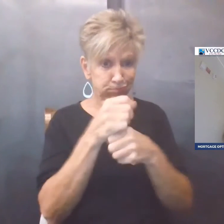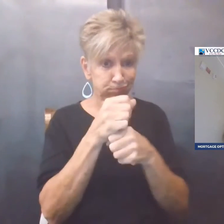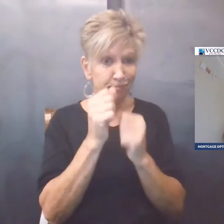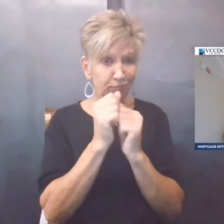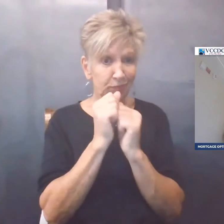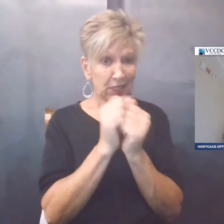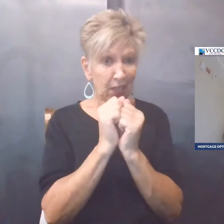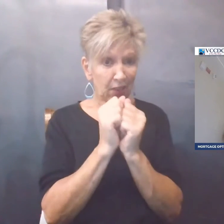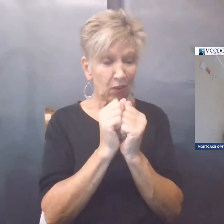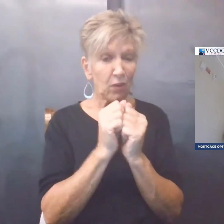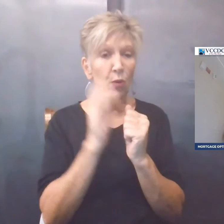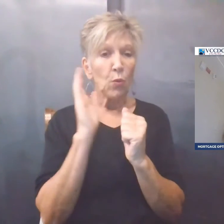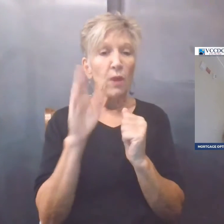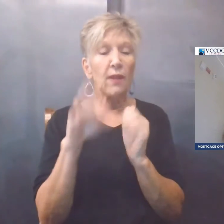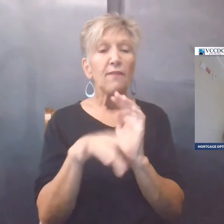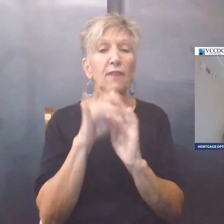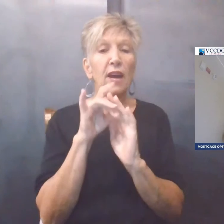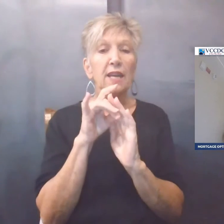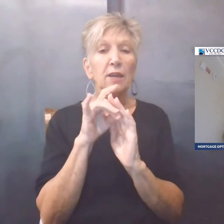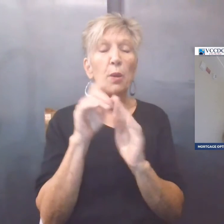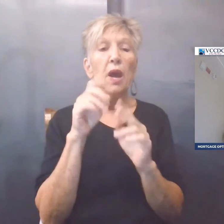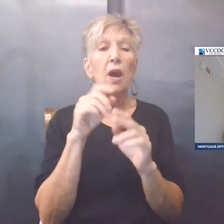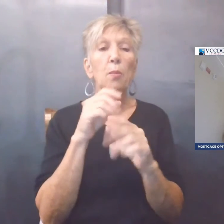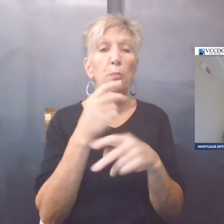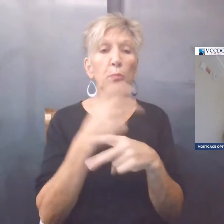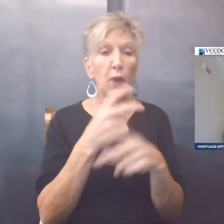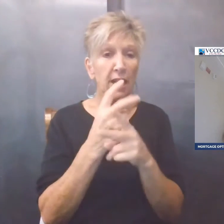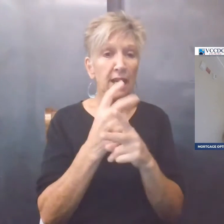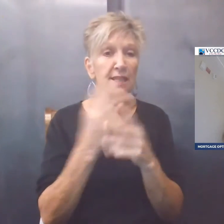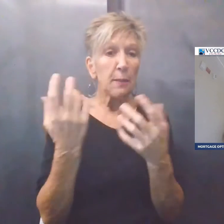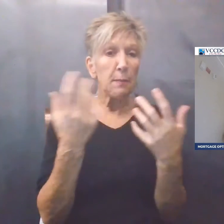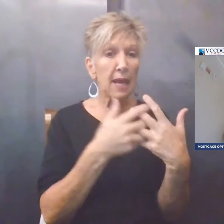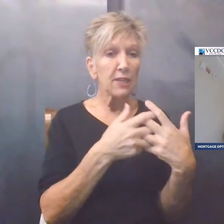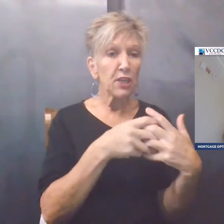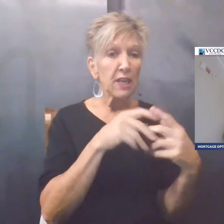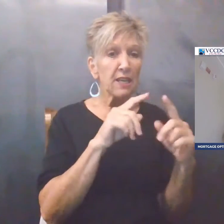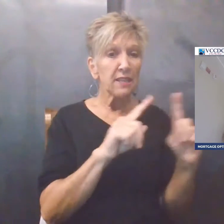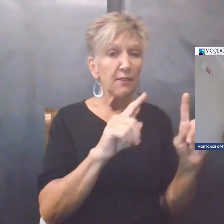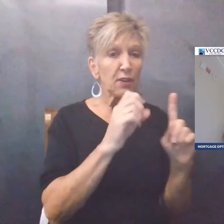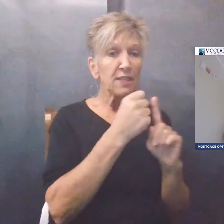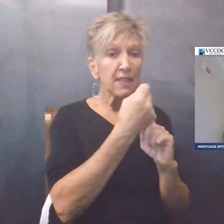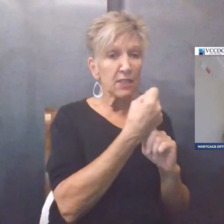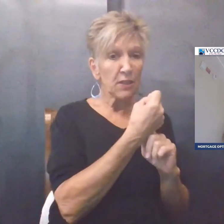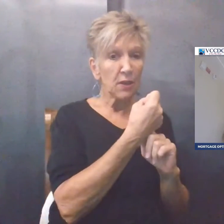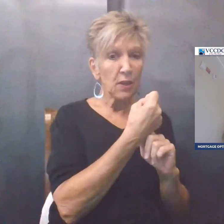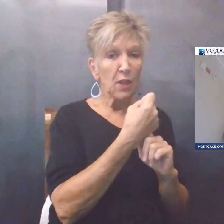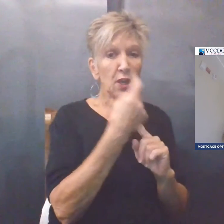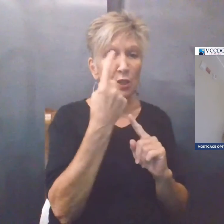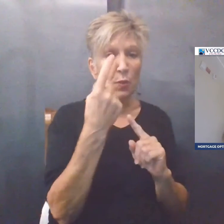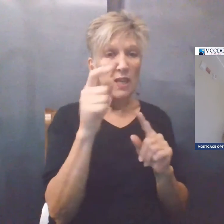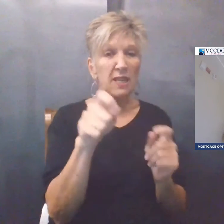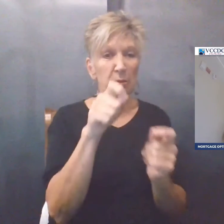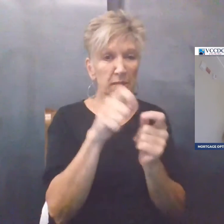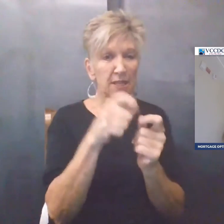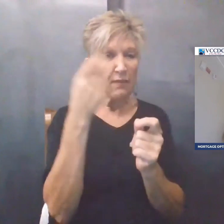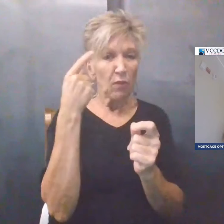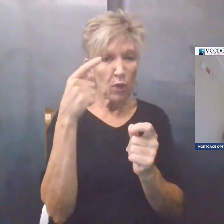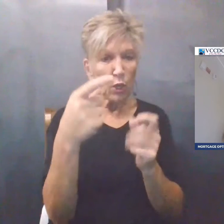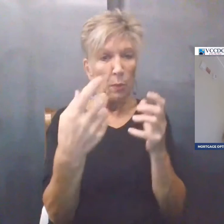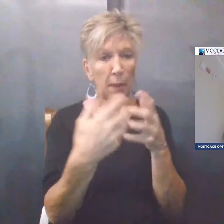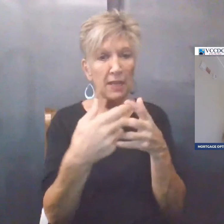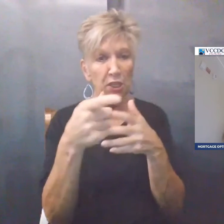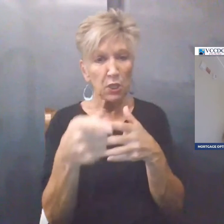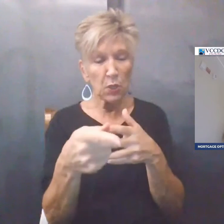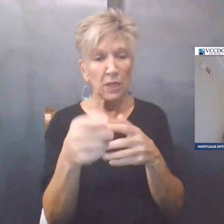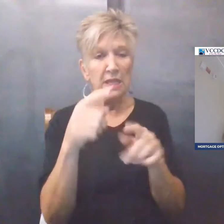can find there's definitely products out there for different scenarios. And there's probably one more specific for you, given what you're trying to do in